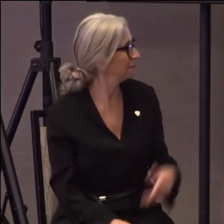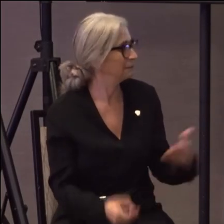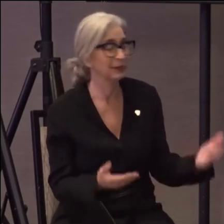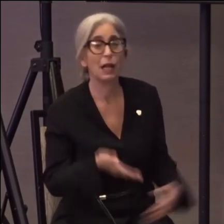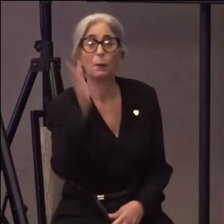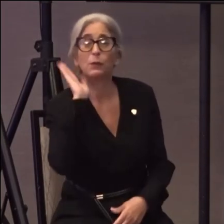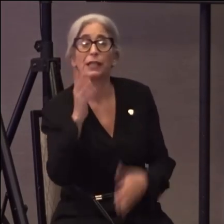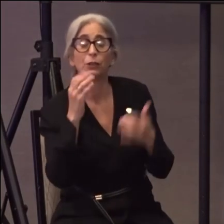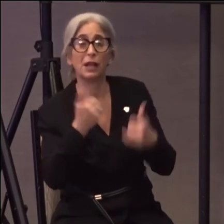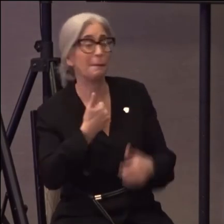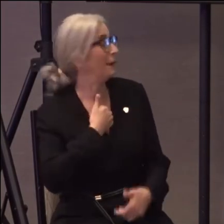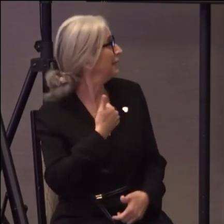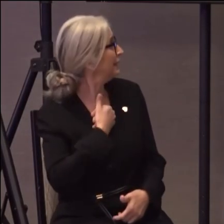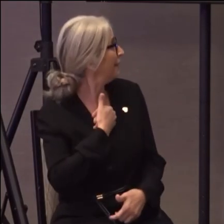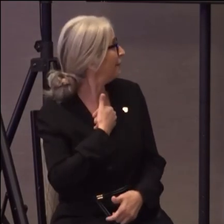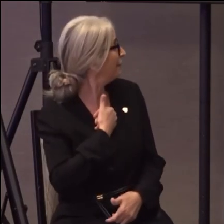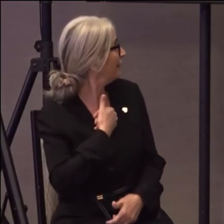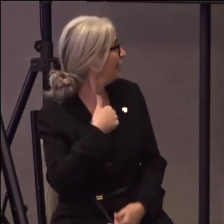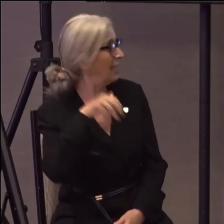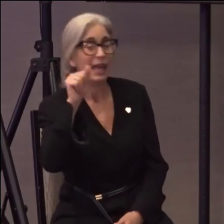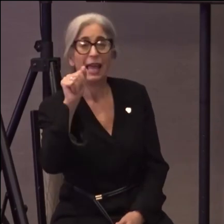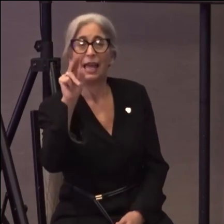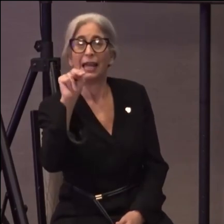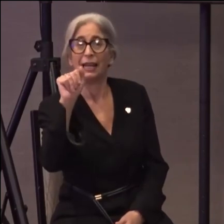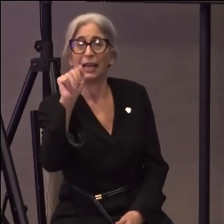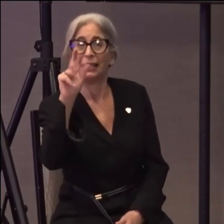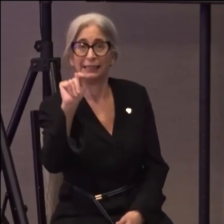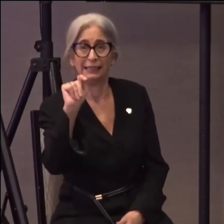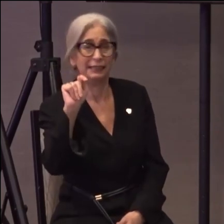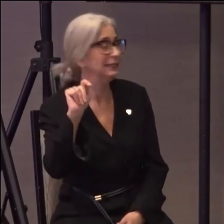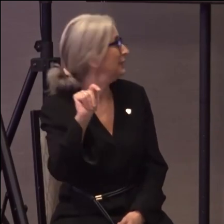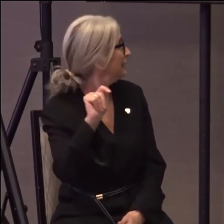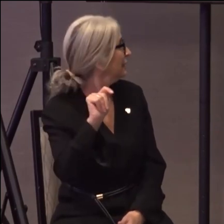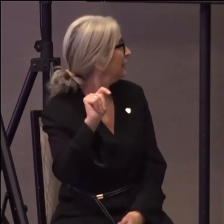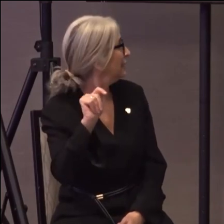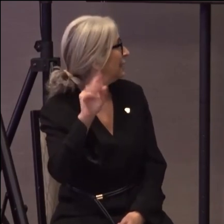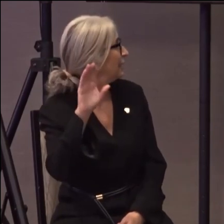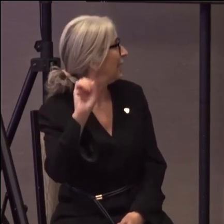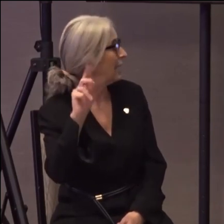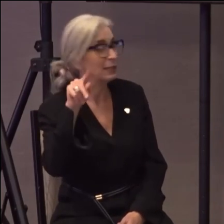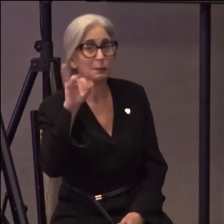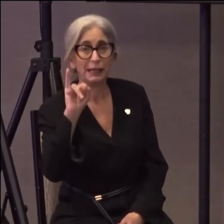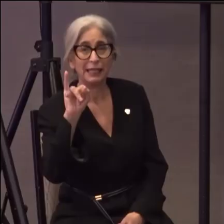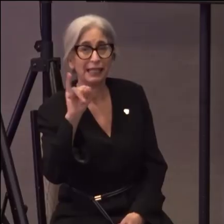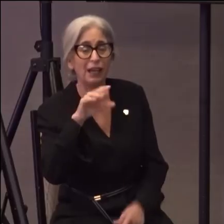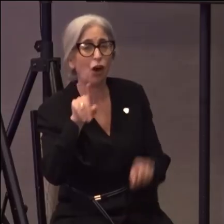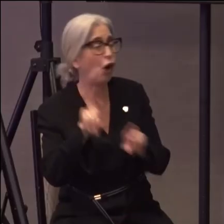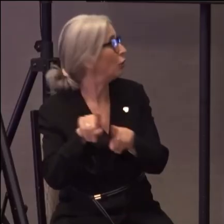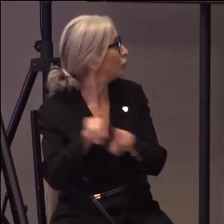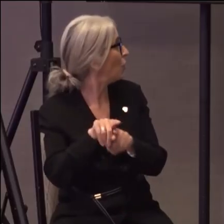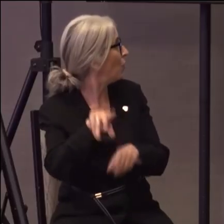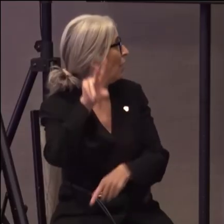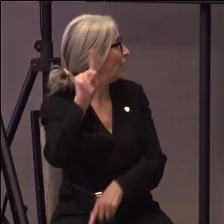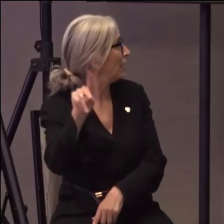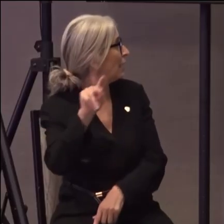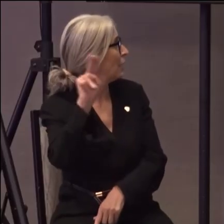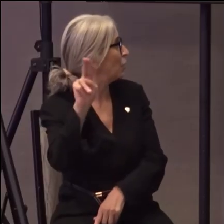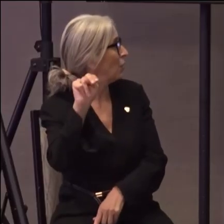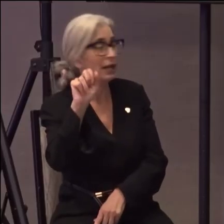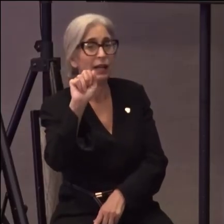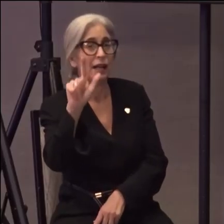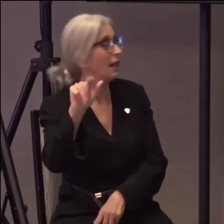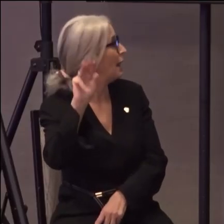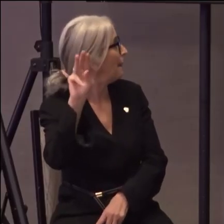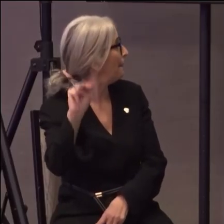Presenting today is myself, Anat Kaspi, the director of the Taskar Center for Accessible Technology, and Kunal Mehta, our UX